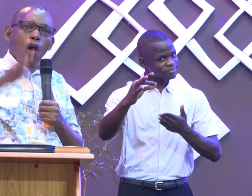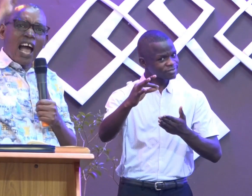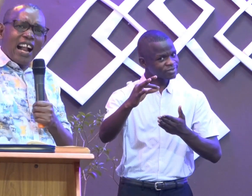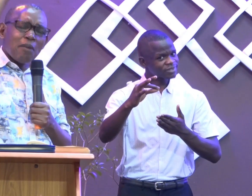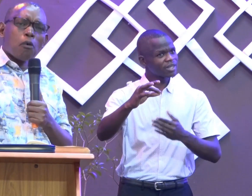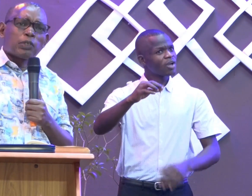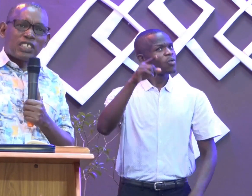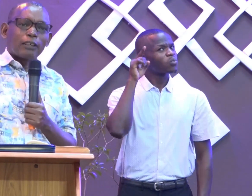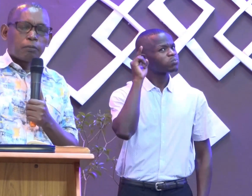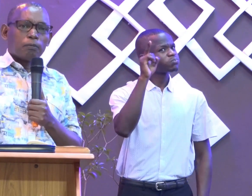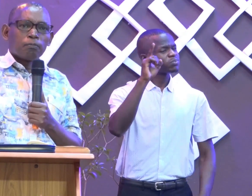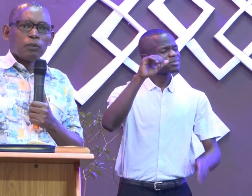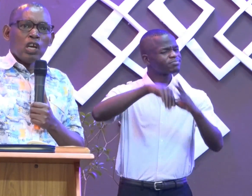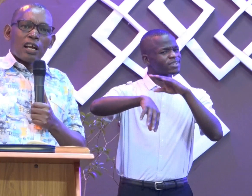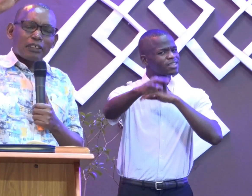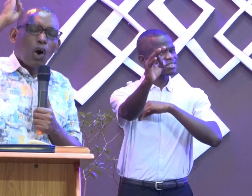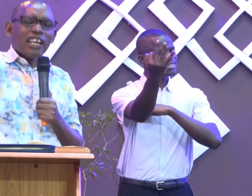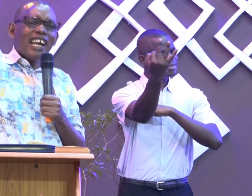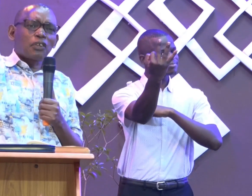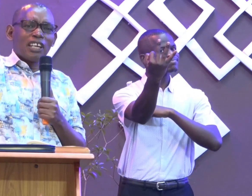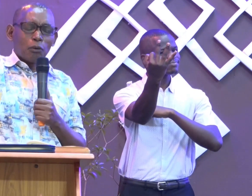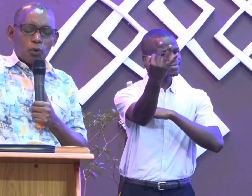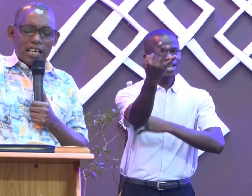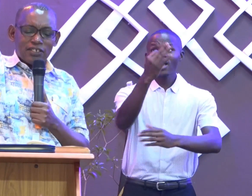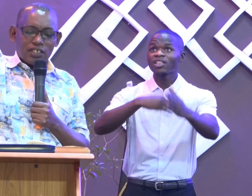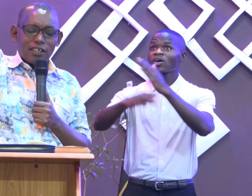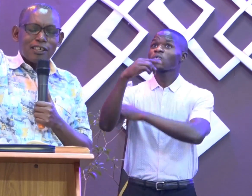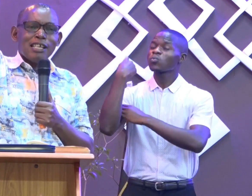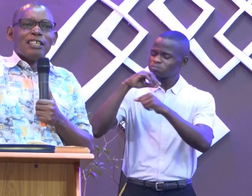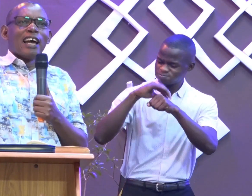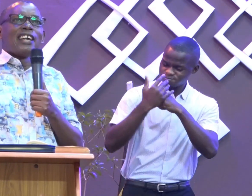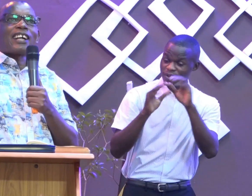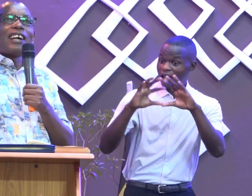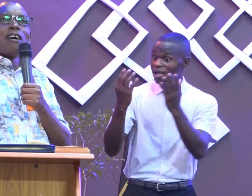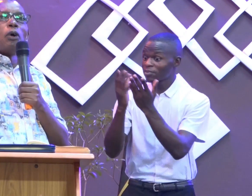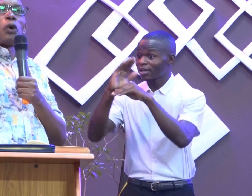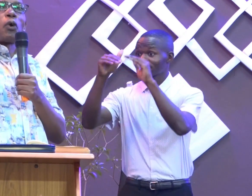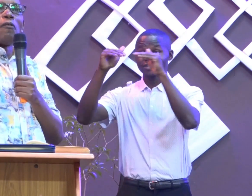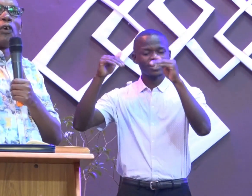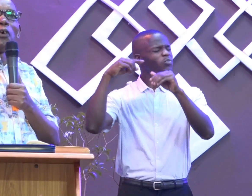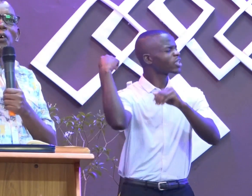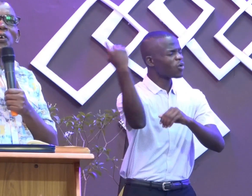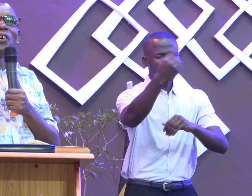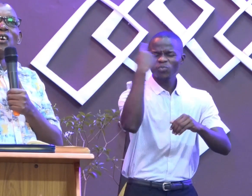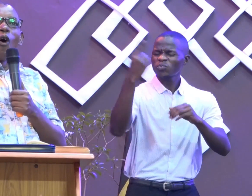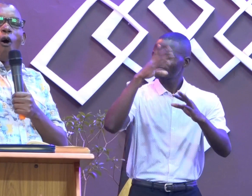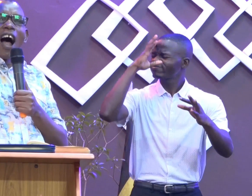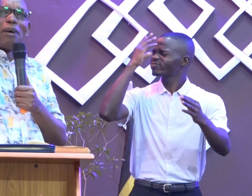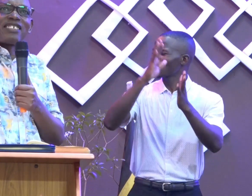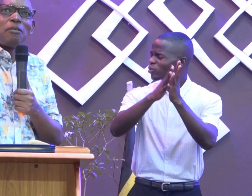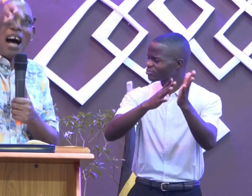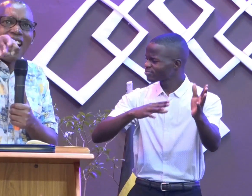Holy Spirit. He in Trinity, the creator of the heaven and the earth. Only Him